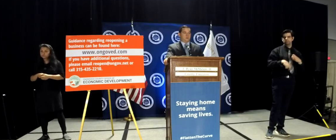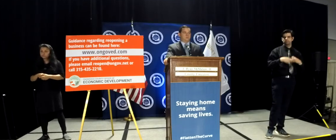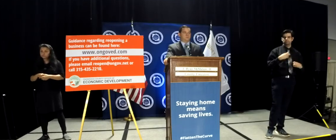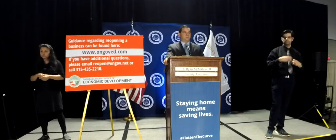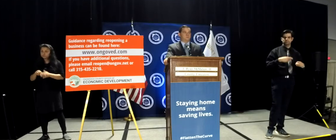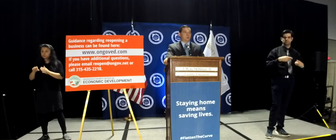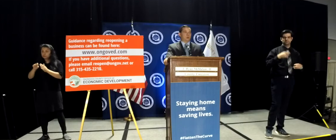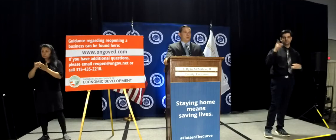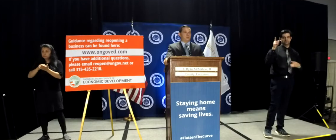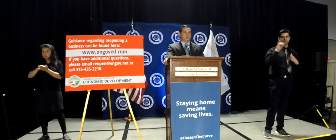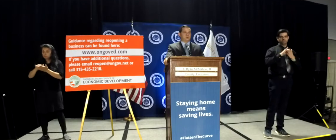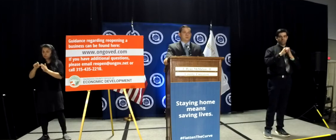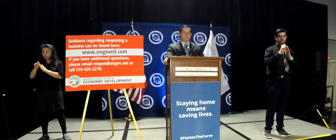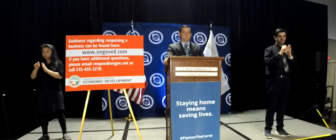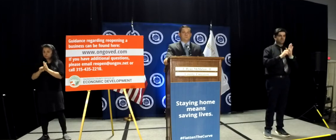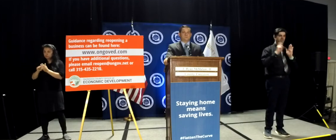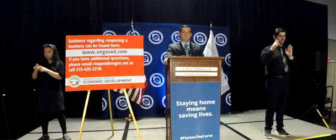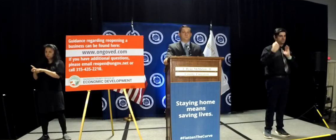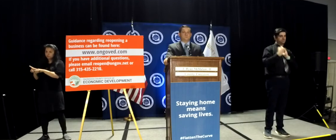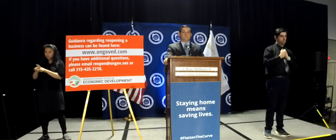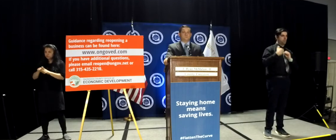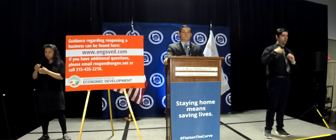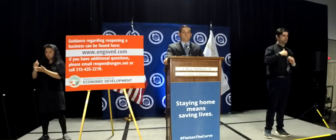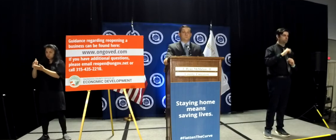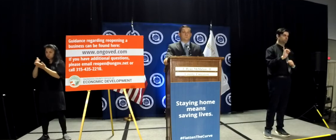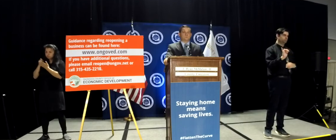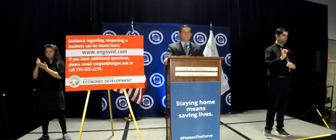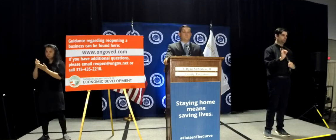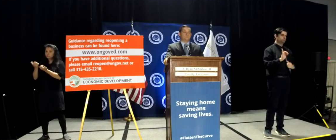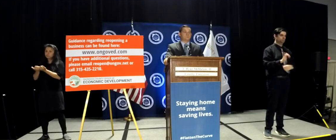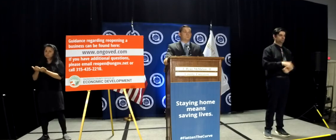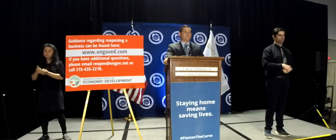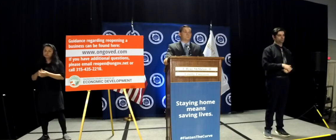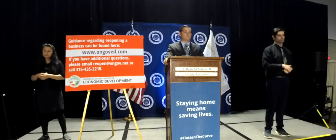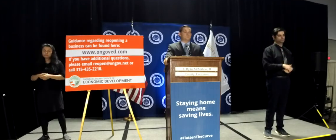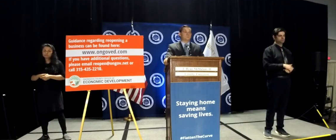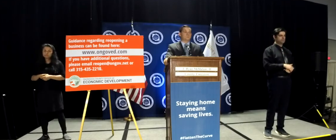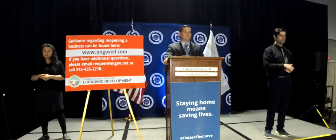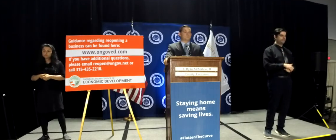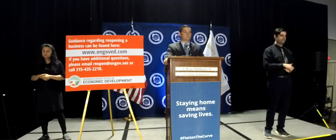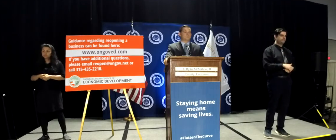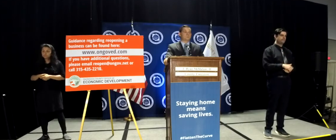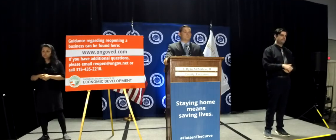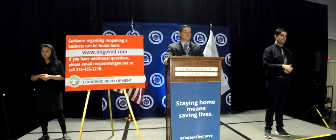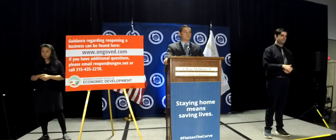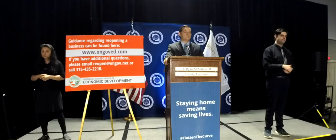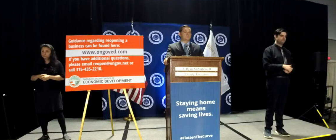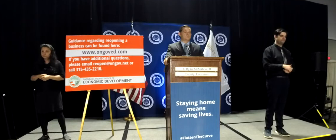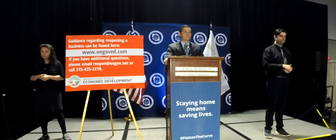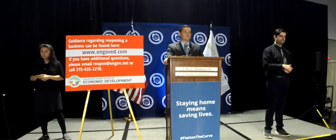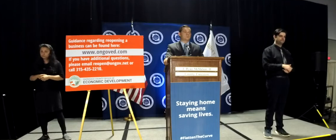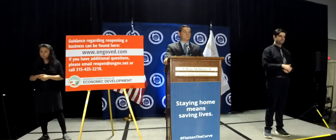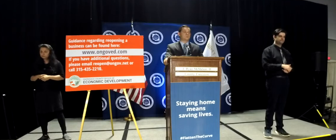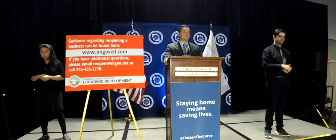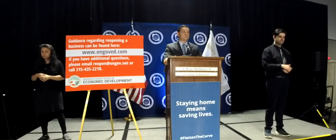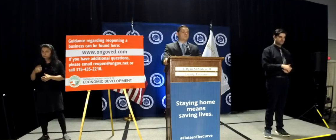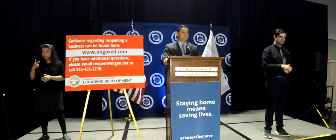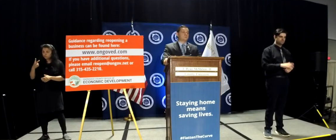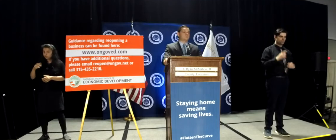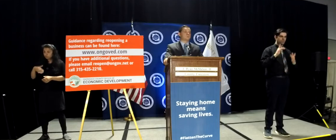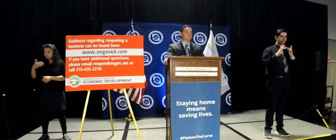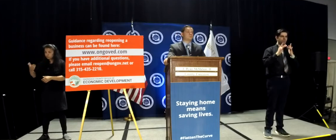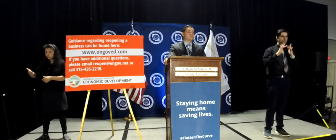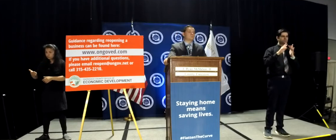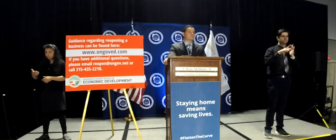hold local governments harmless. The other thing that's on this website about phase 2, it says dine-in and